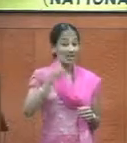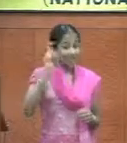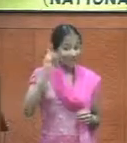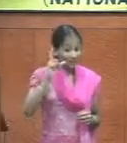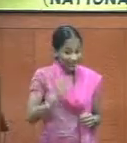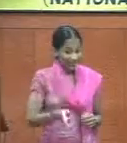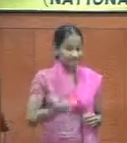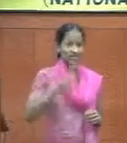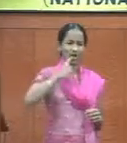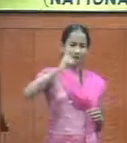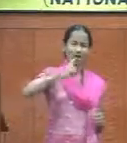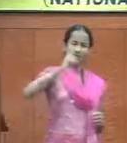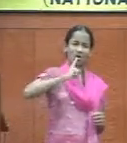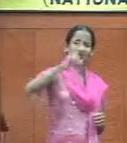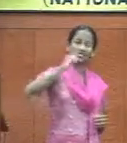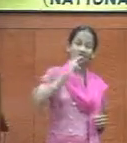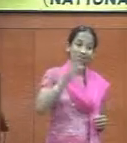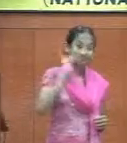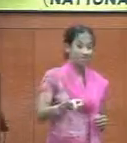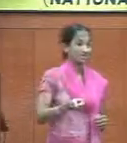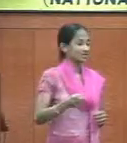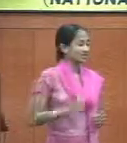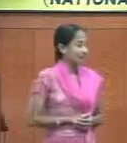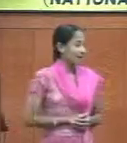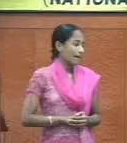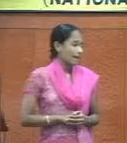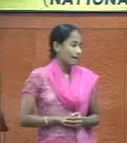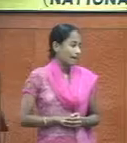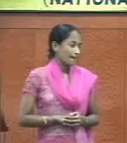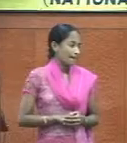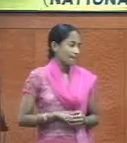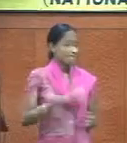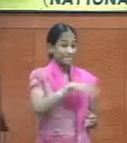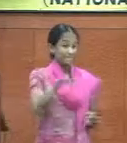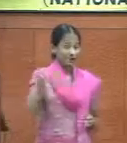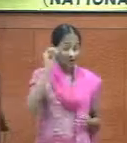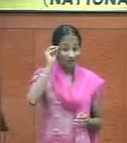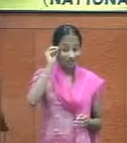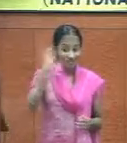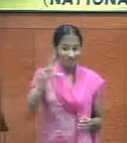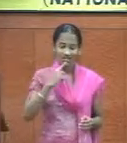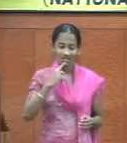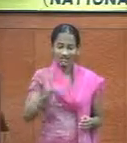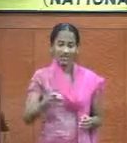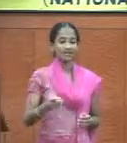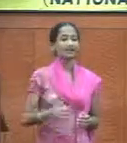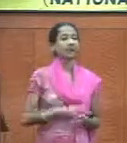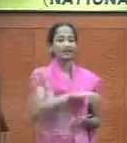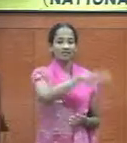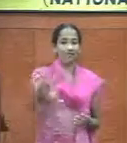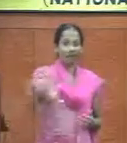we need to raise a lot of noise, and we need to do dharnas with this information, that about